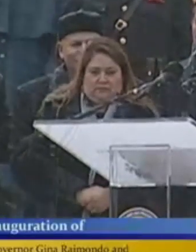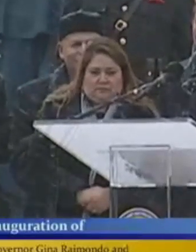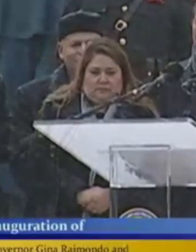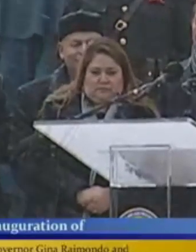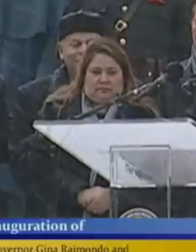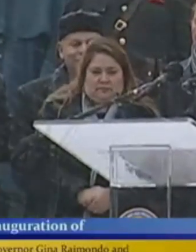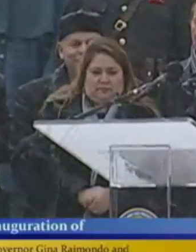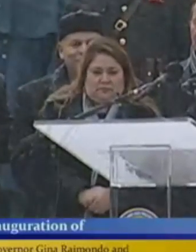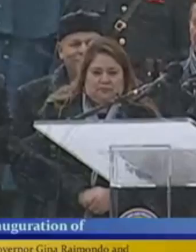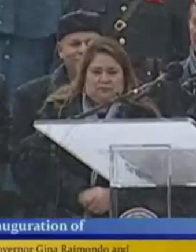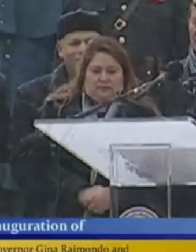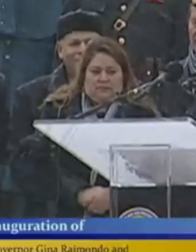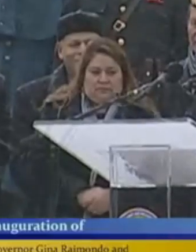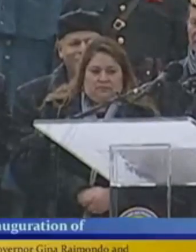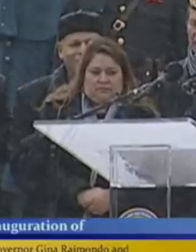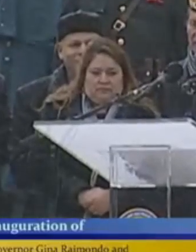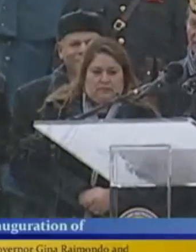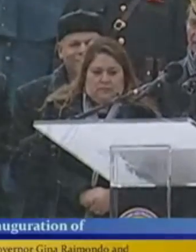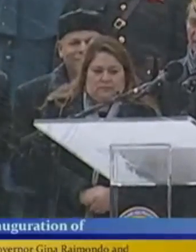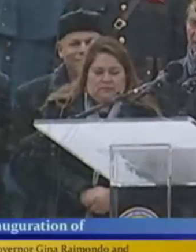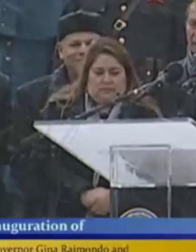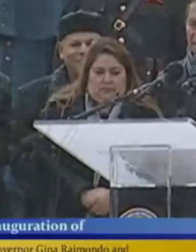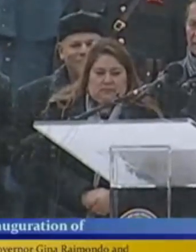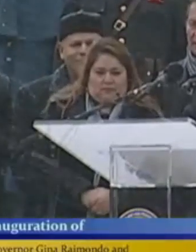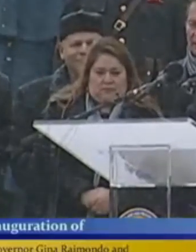Ladies and gentlemen, please remain standing for the recessional.